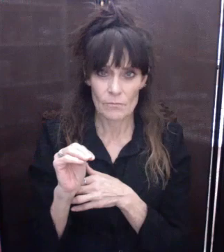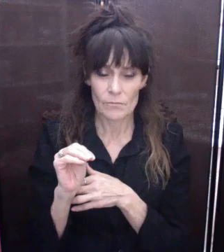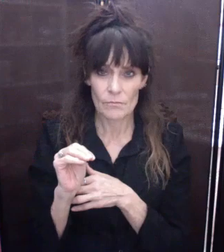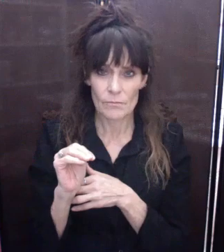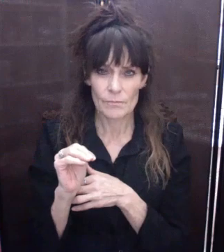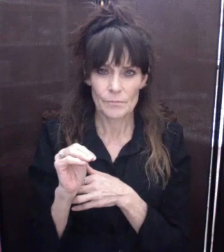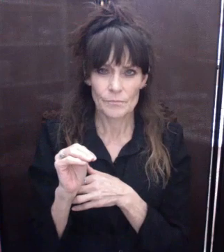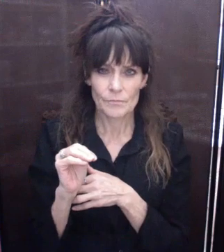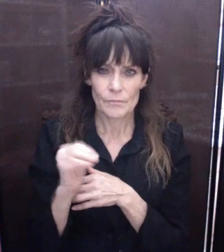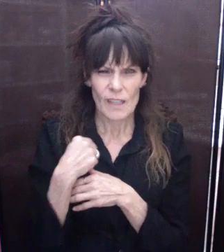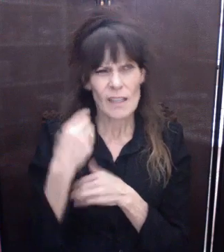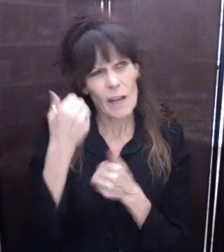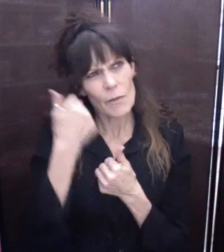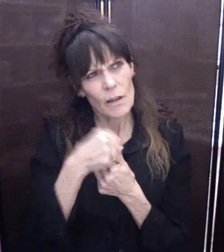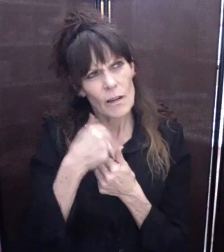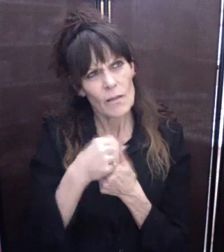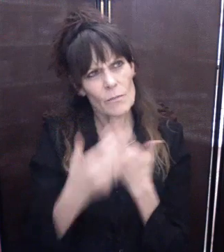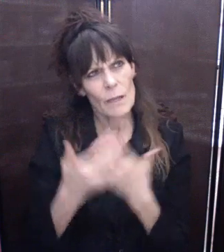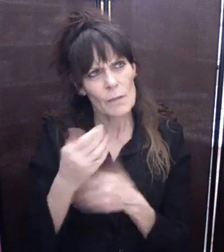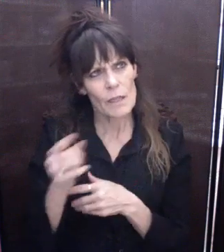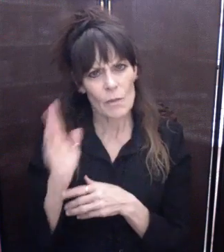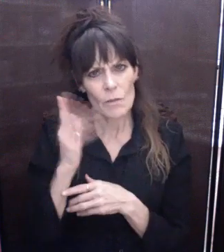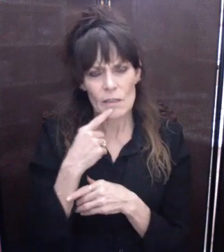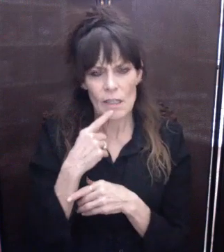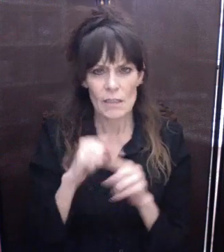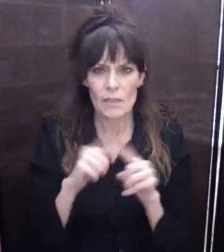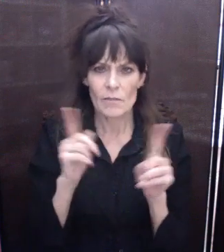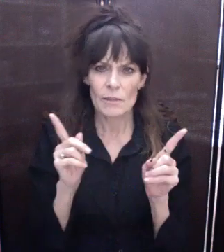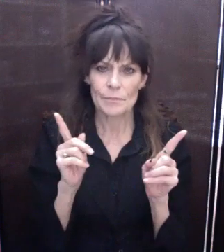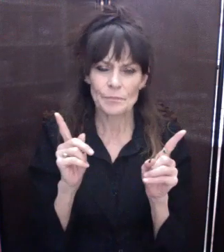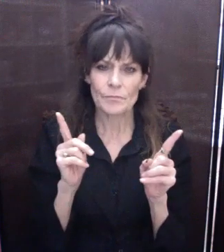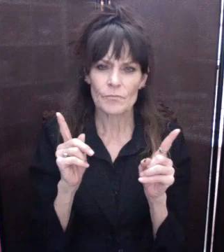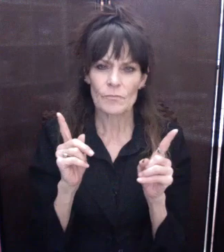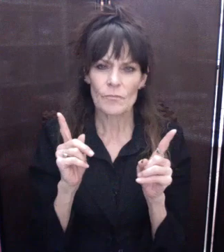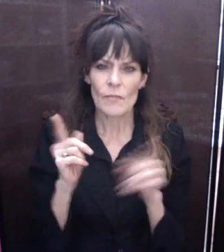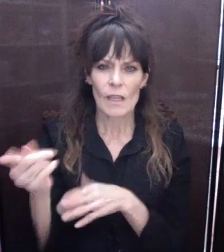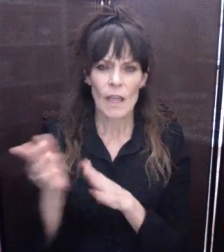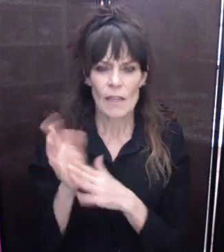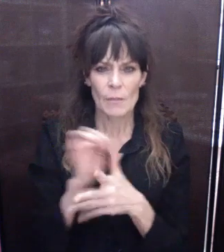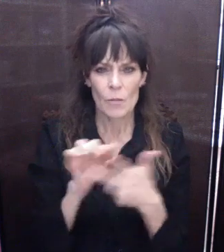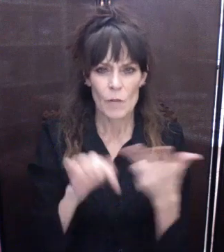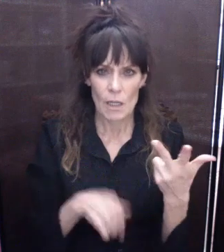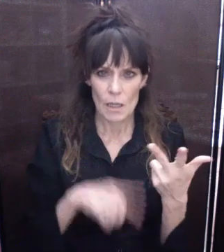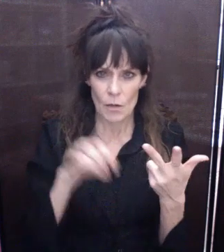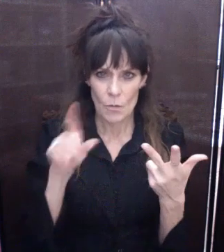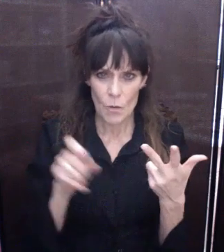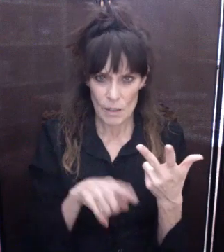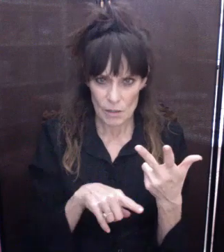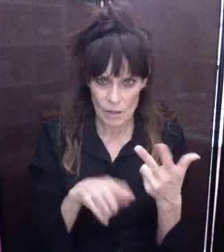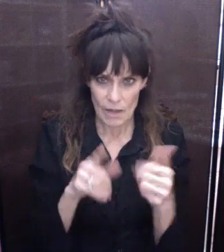as I recall it, and he may say otherwise, but he asked me 3 questions in that first night.